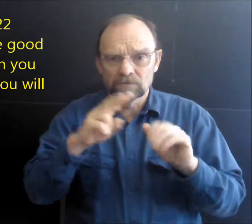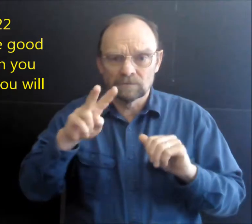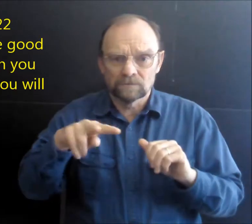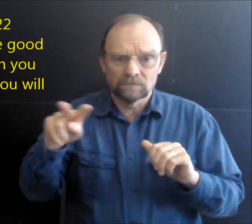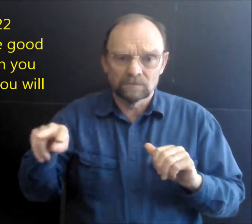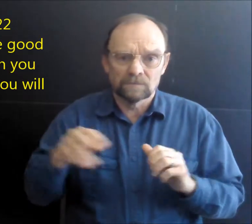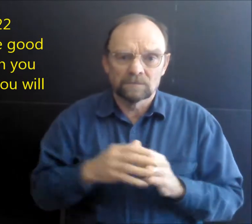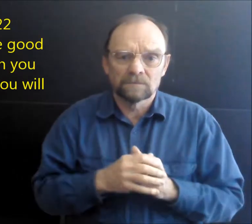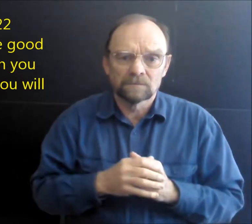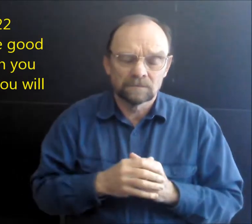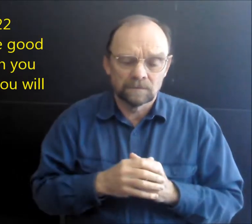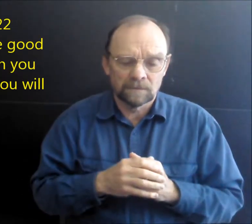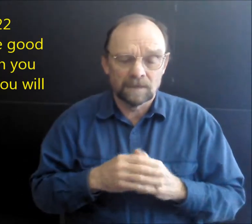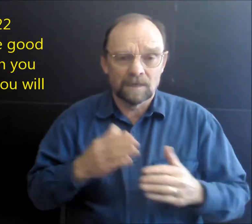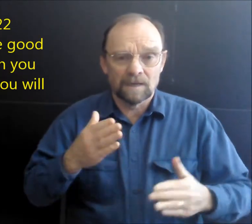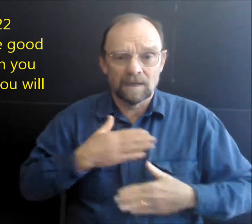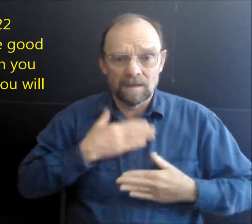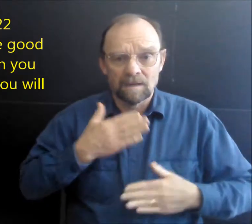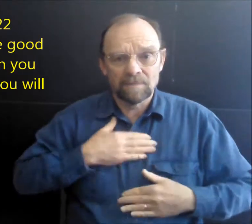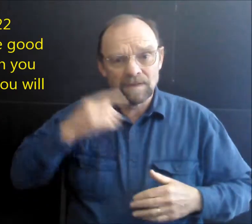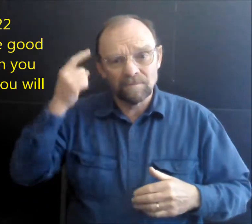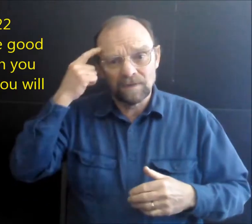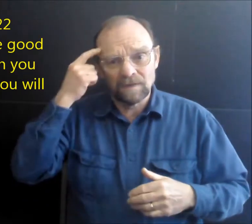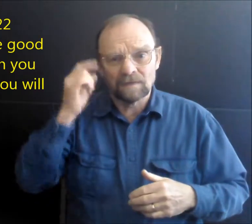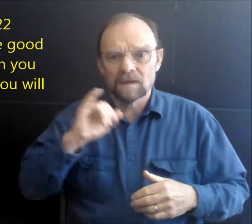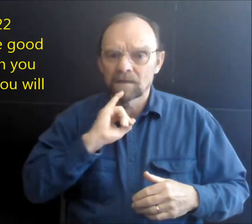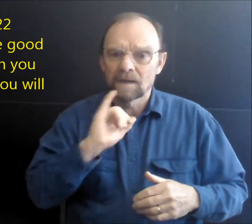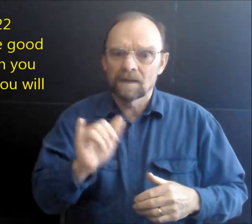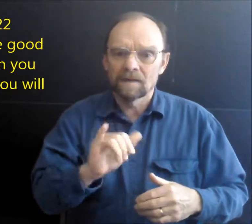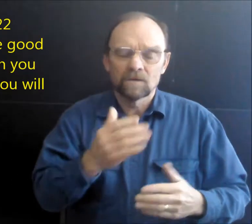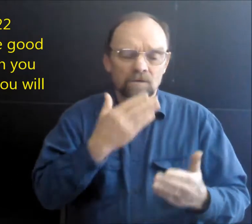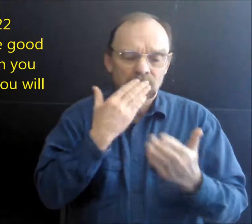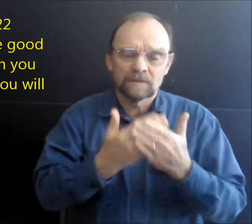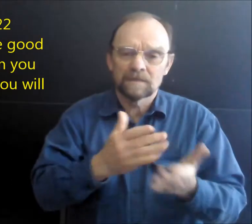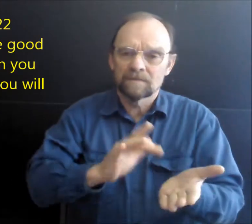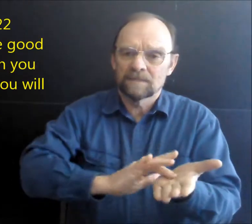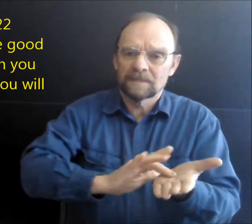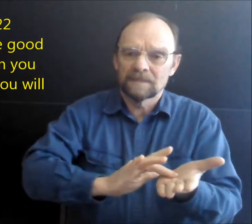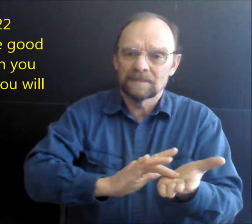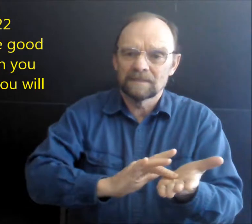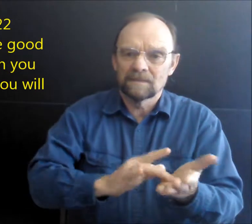Focus on me, and you will find peace in my presence.